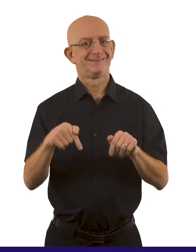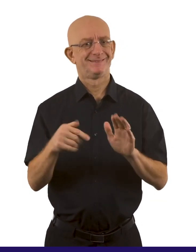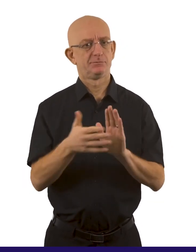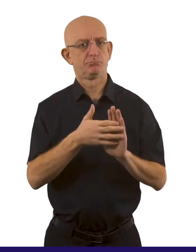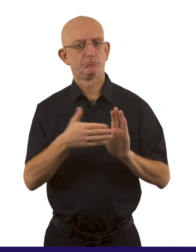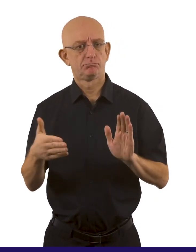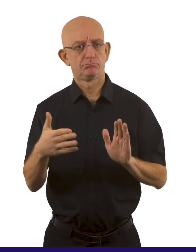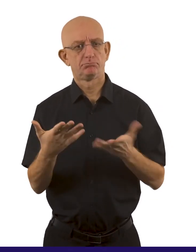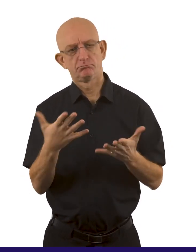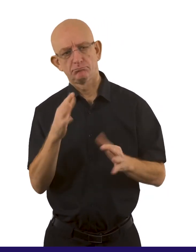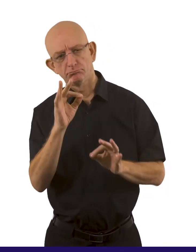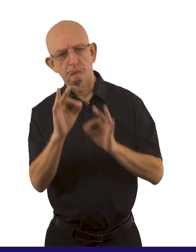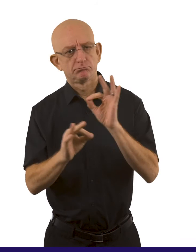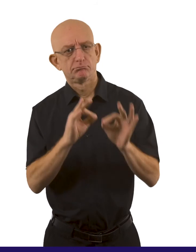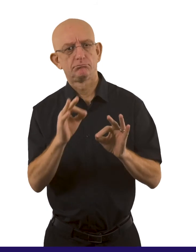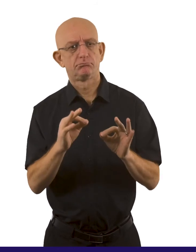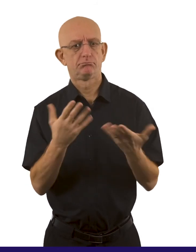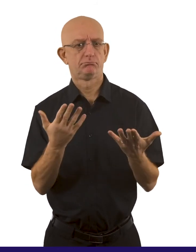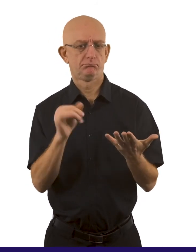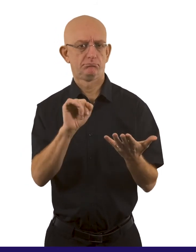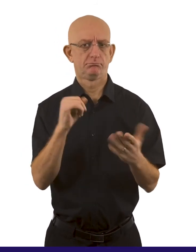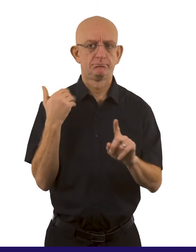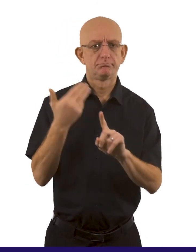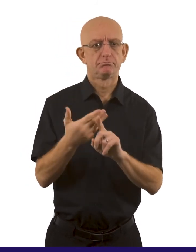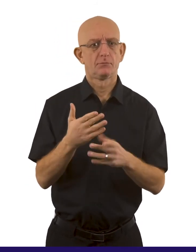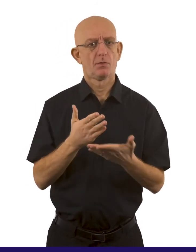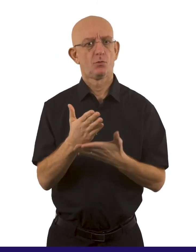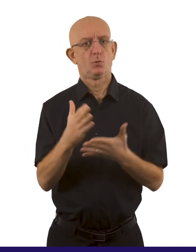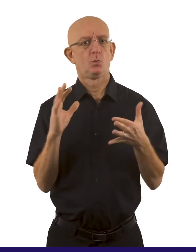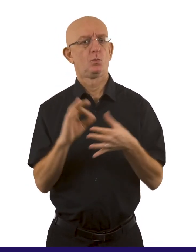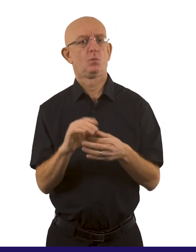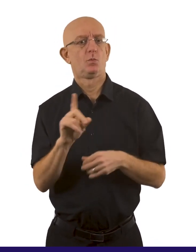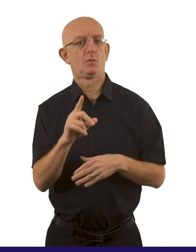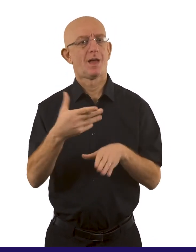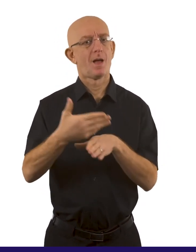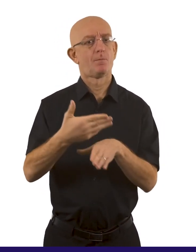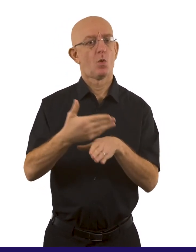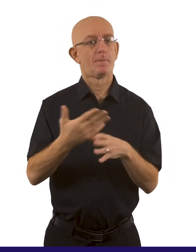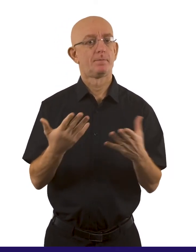In this section, we would like to know about your experiences in employment.